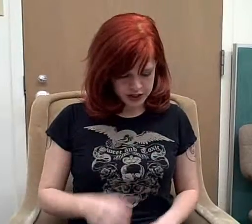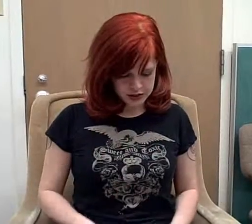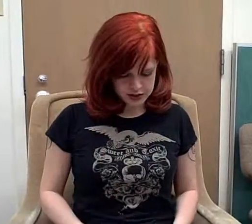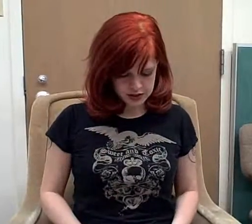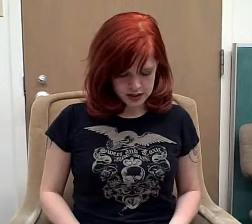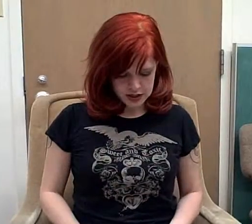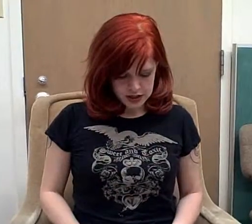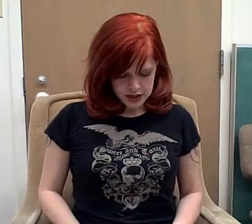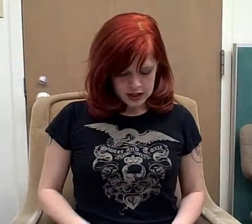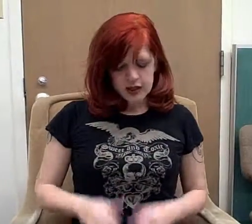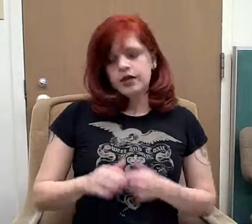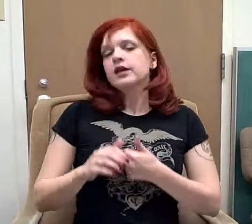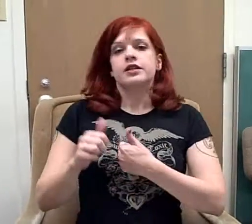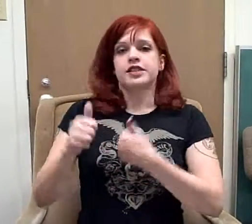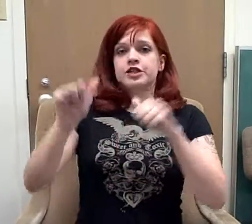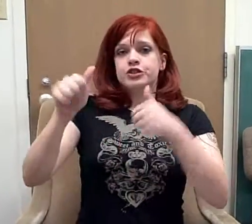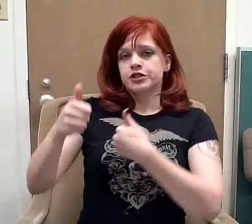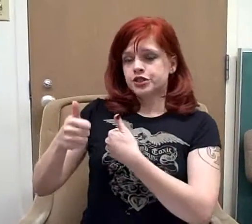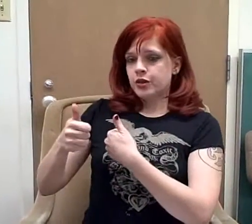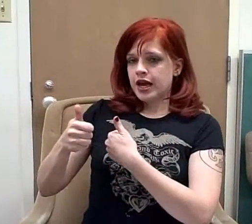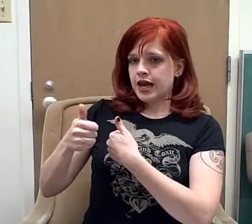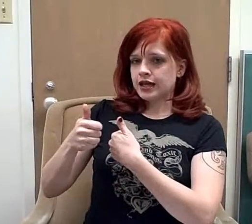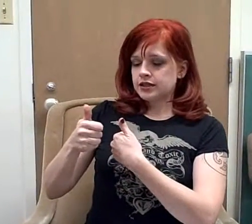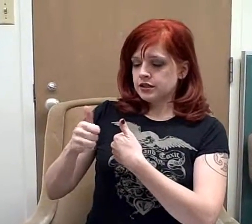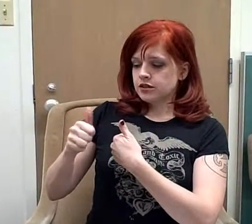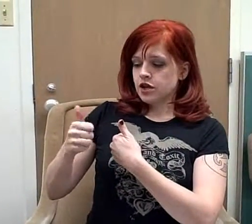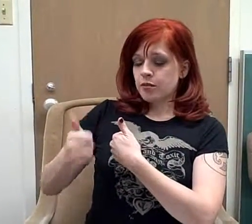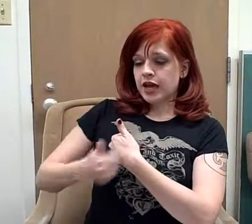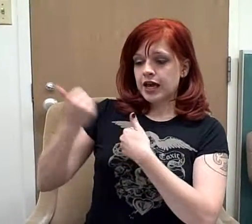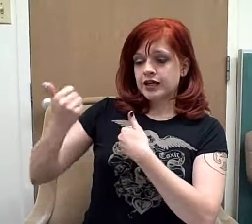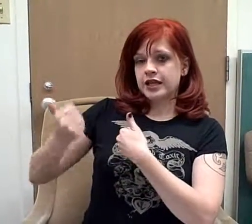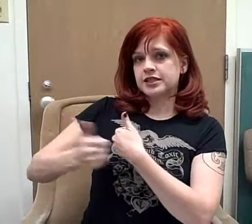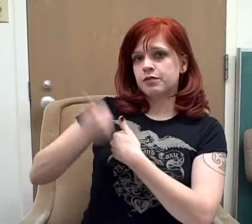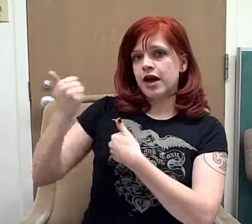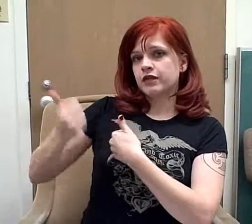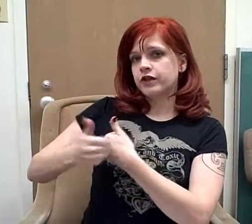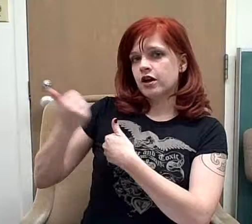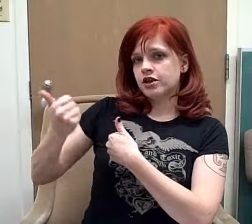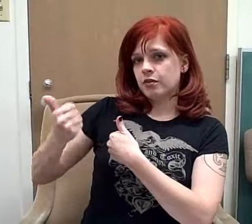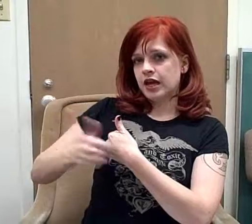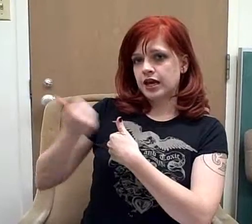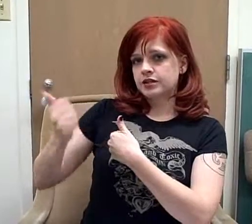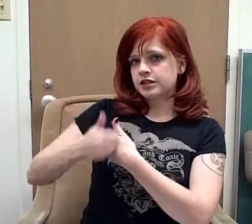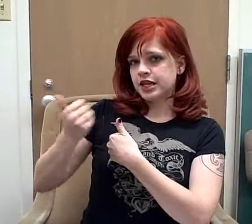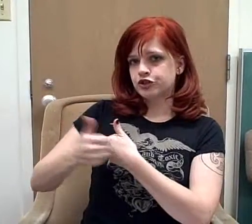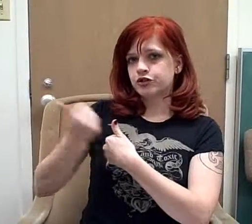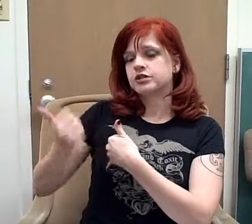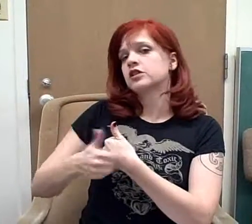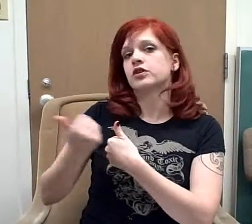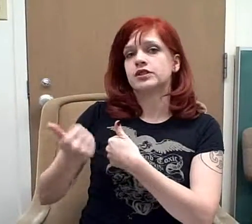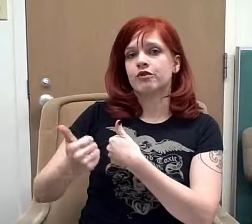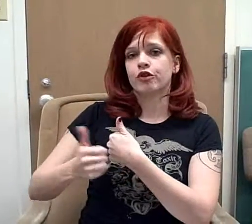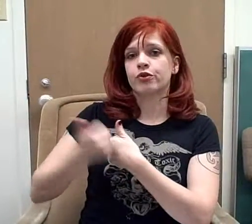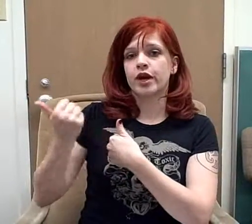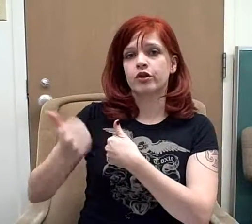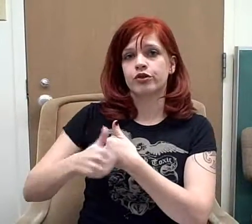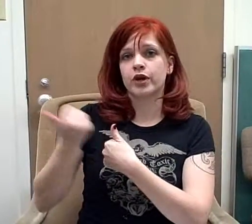chest. Danger is 2 A hands. The dominant hand hits the back of the non-dominant hand. Danger is also the sign for threat or